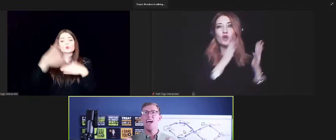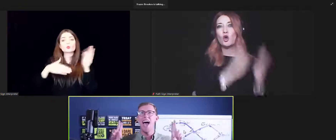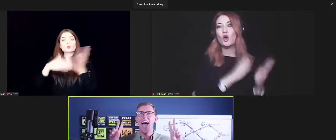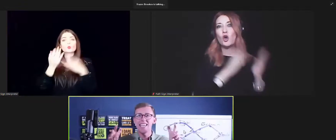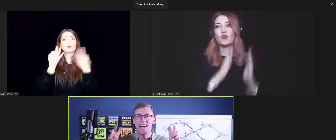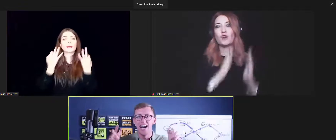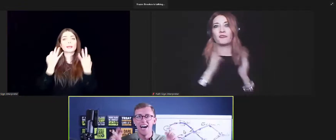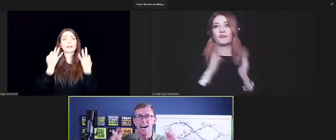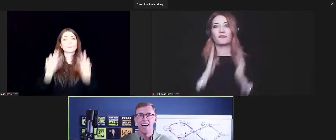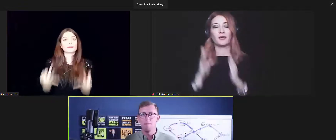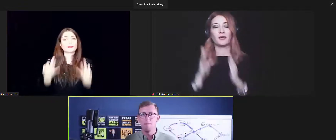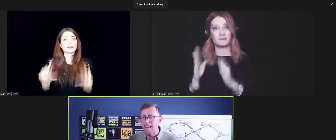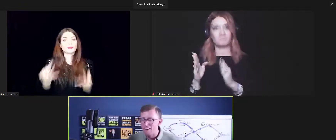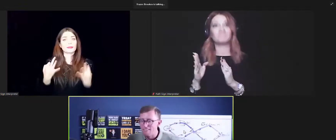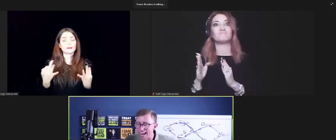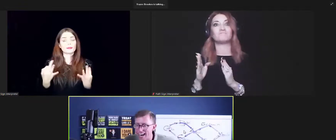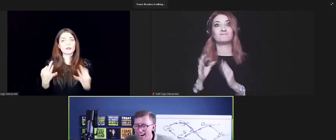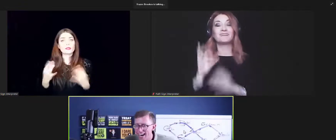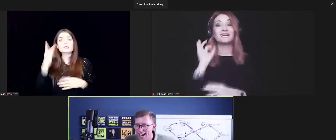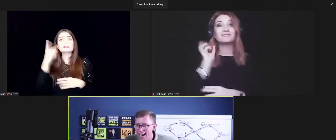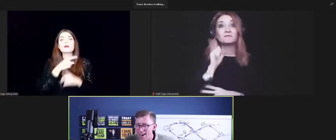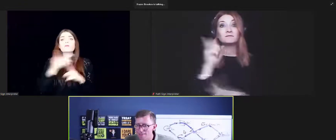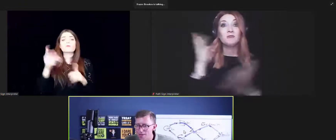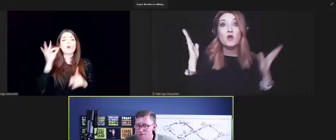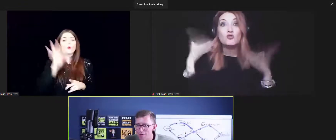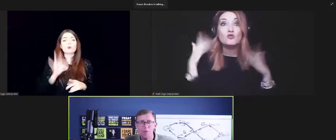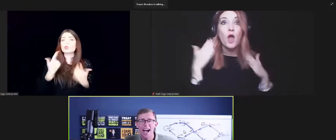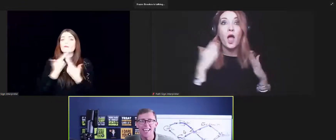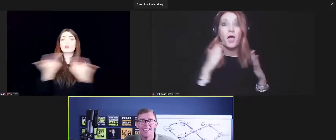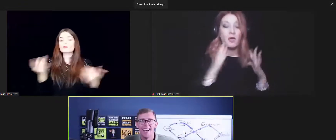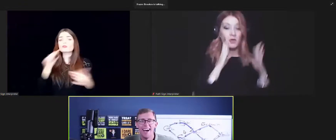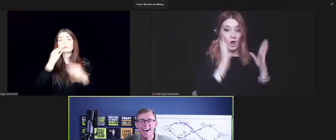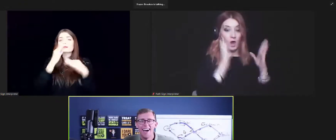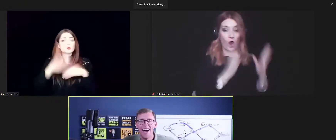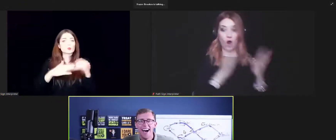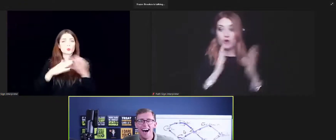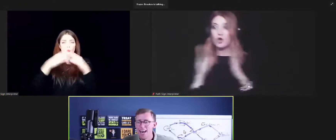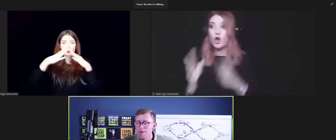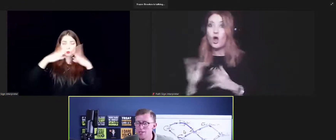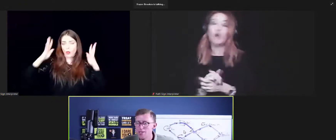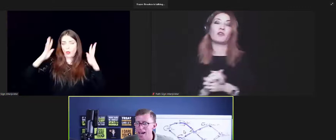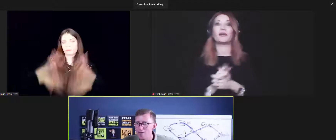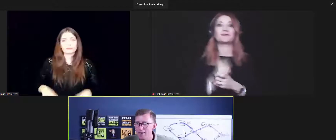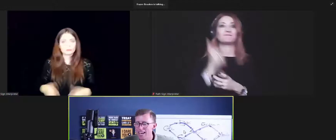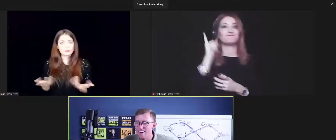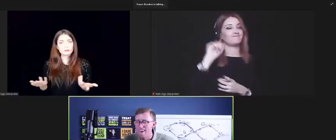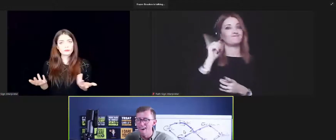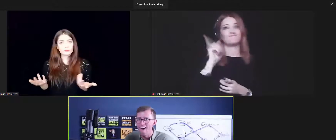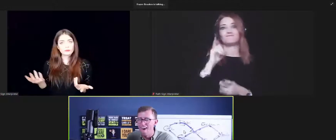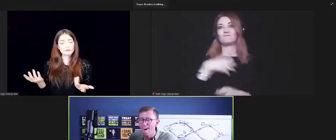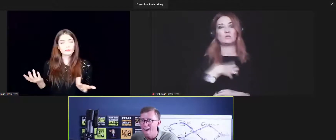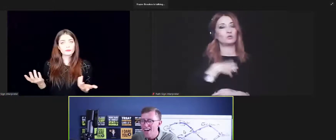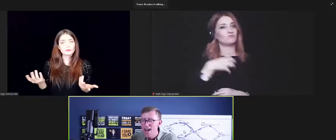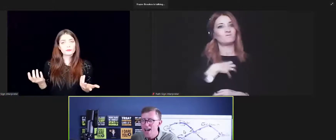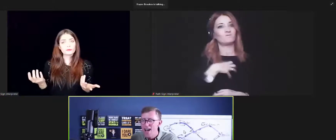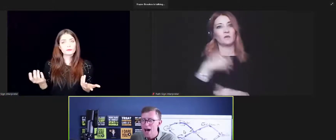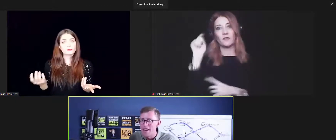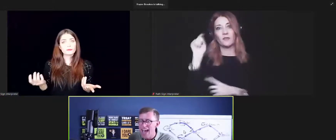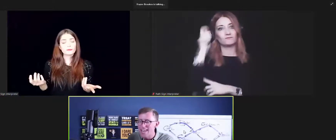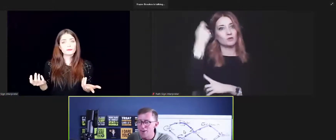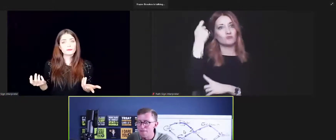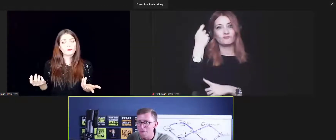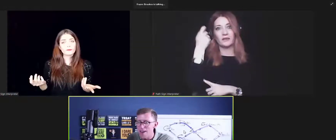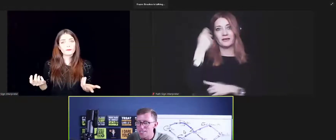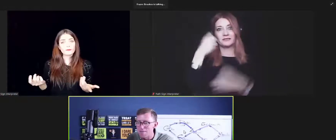a hater be like, right, I'm going to use Google Calendar and I'm going to schedule in. I'm going to hate